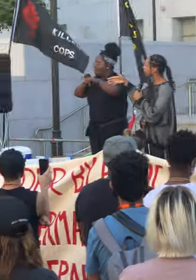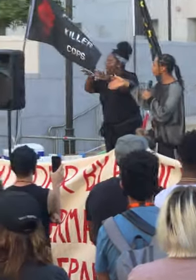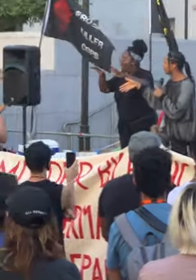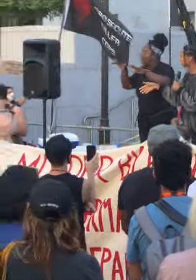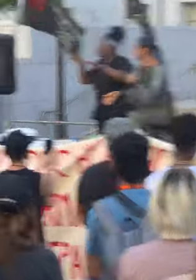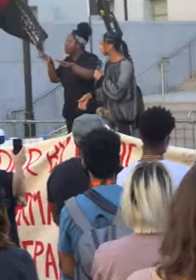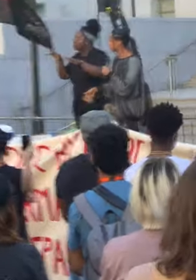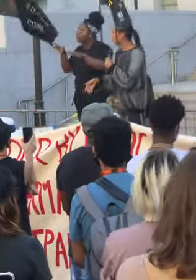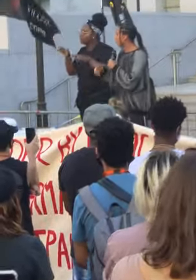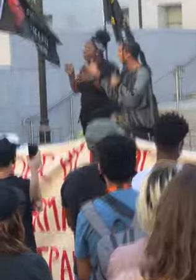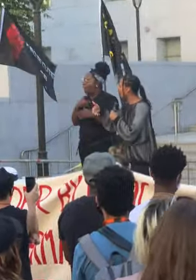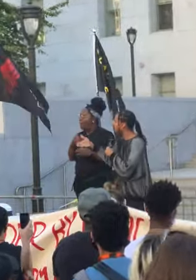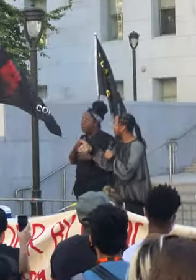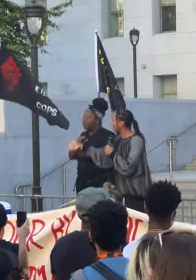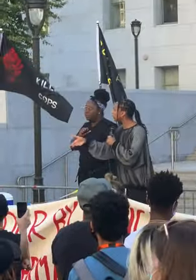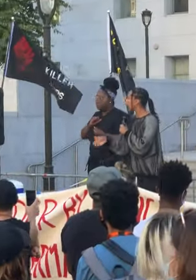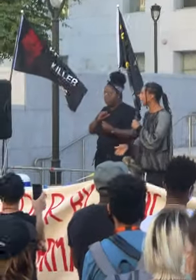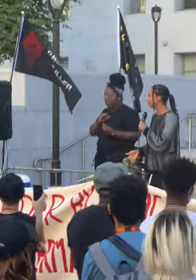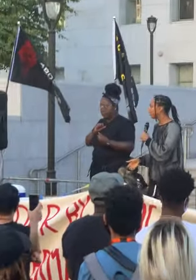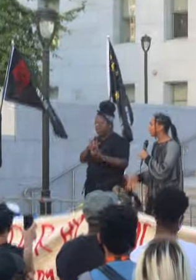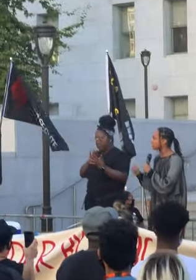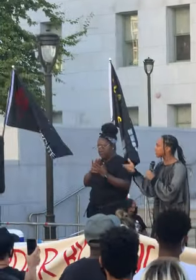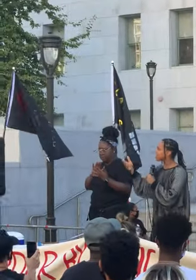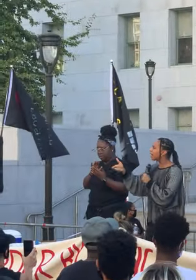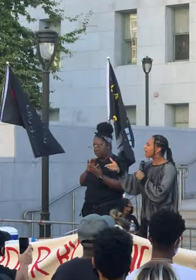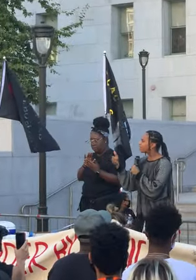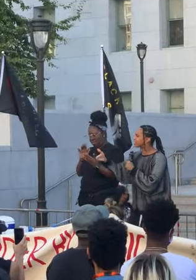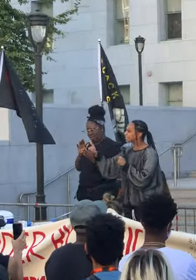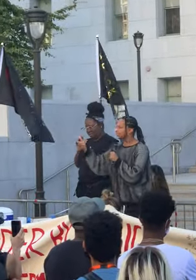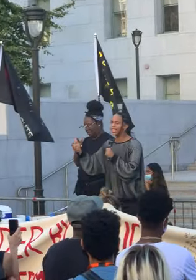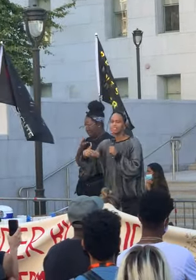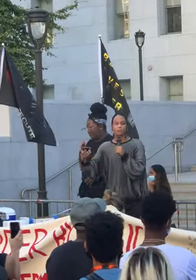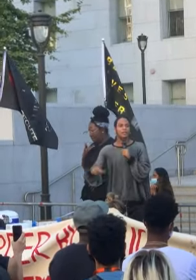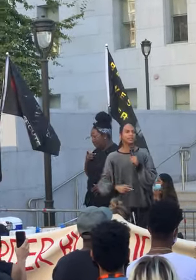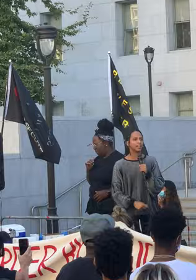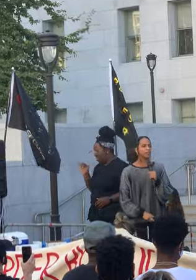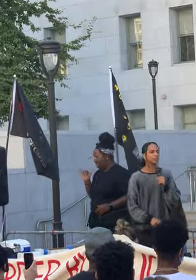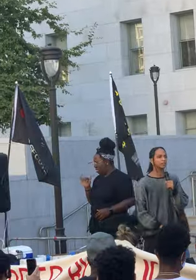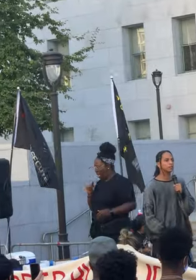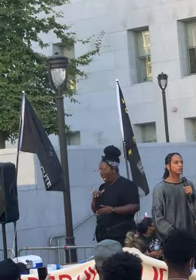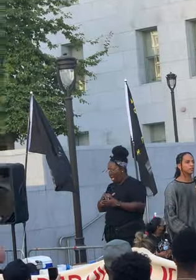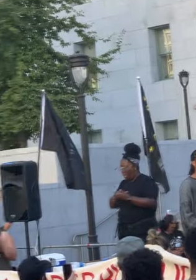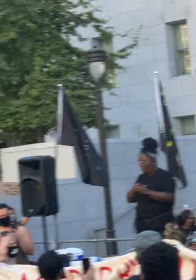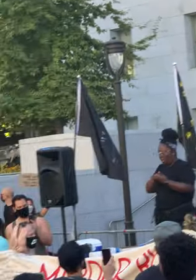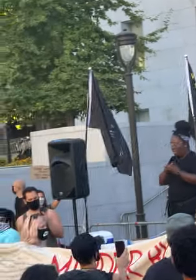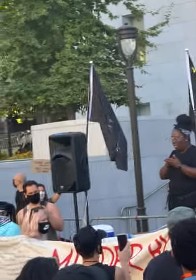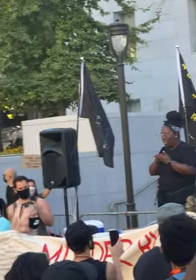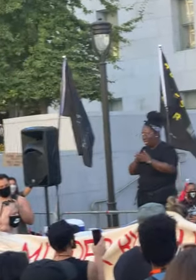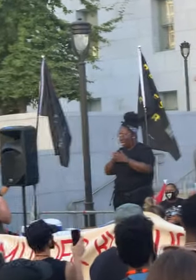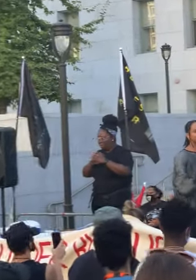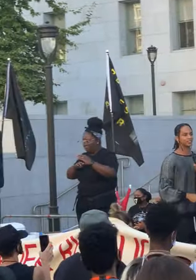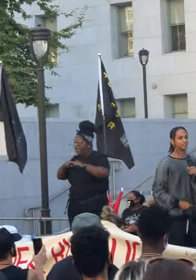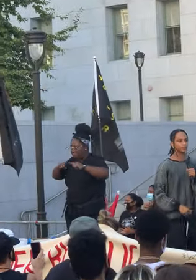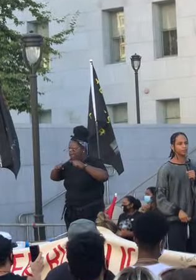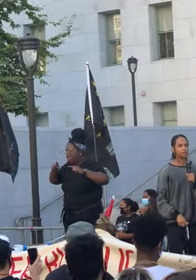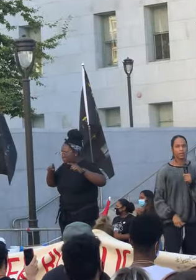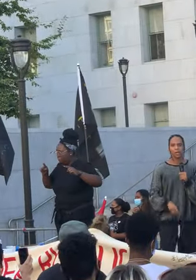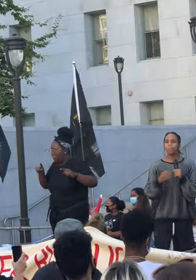having to confront what it has felt like to live a life of instability, of